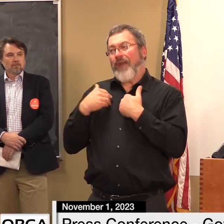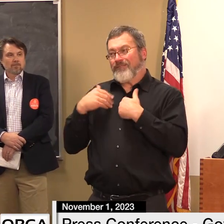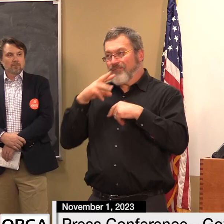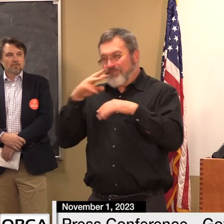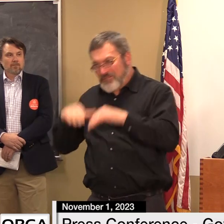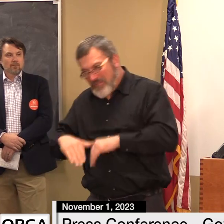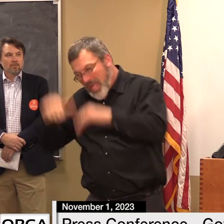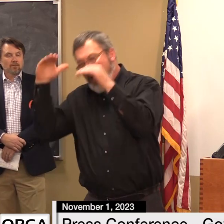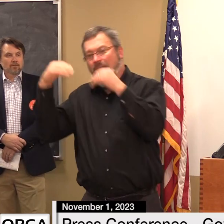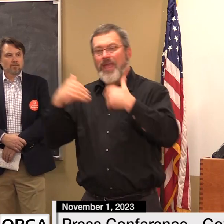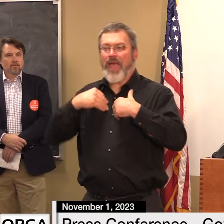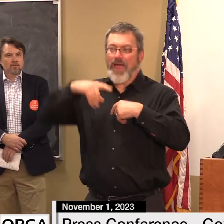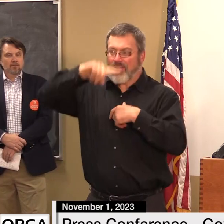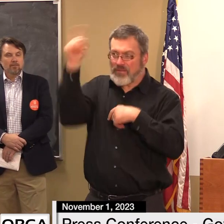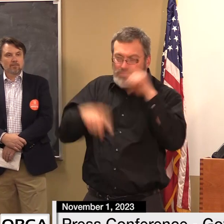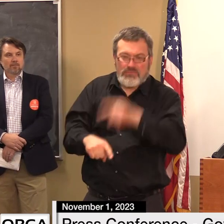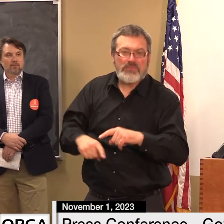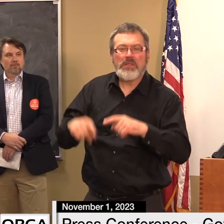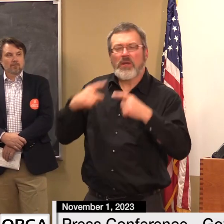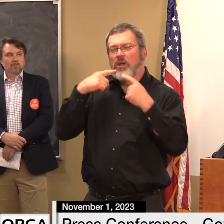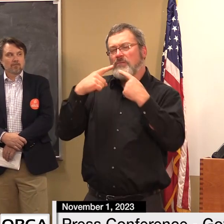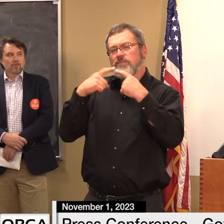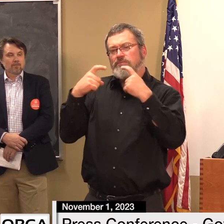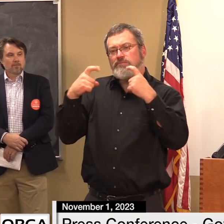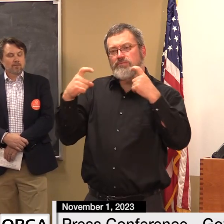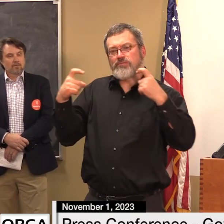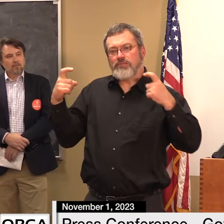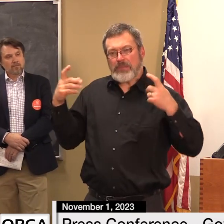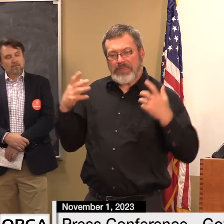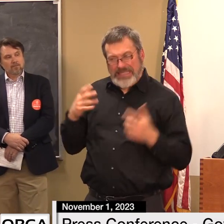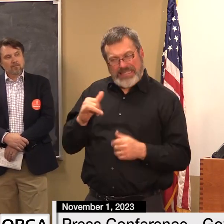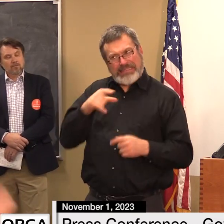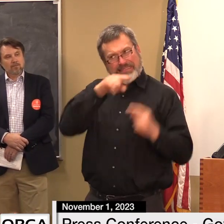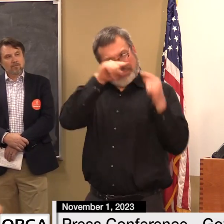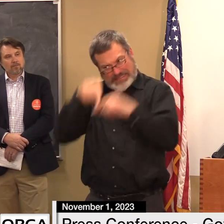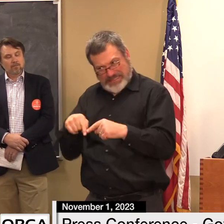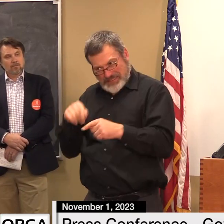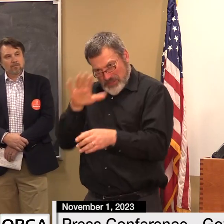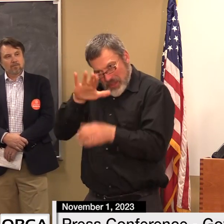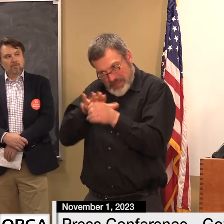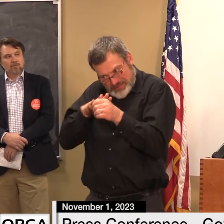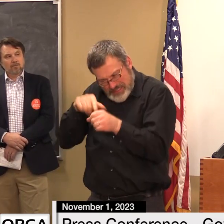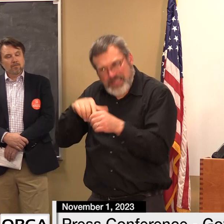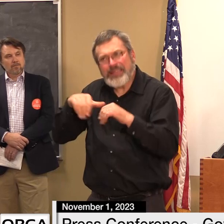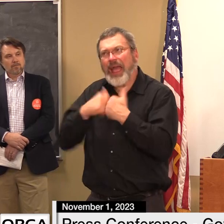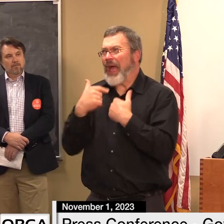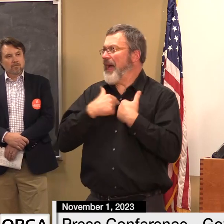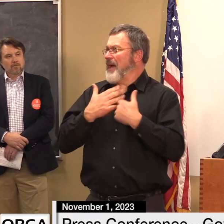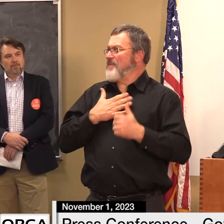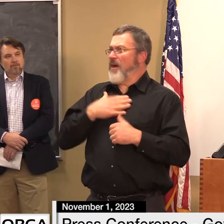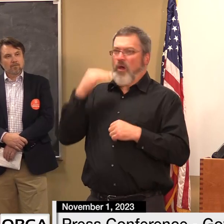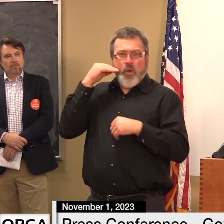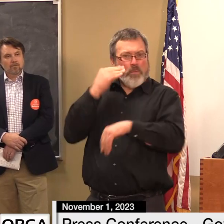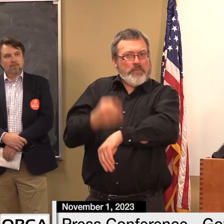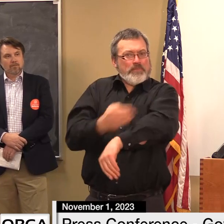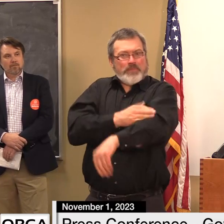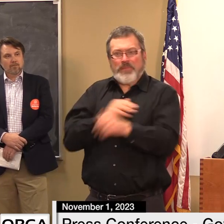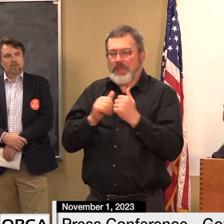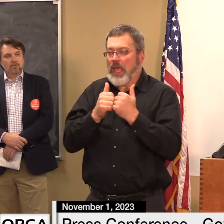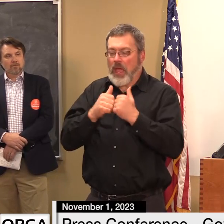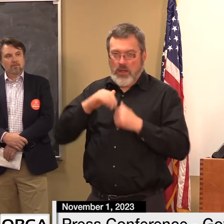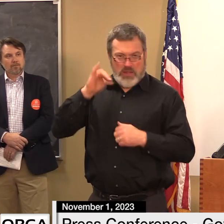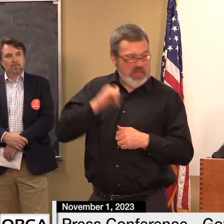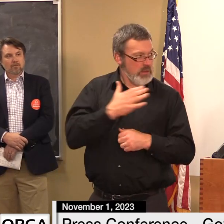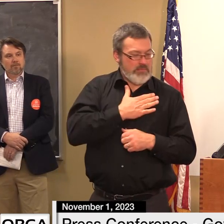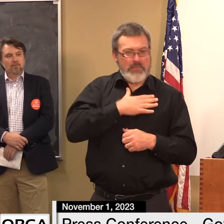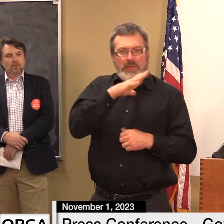of Vermonters and their ability to pay for and be comfortable in their own homes. We are thinking long and hard and trying to work with all the